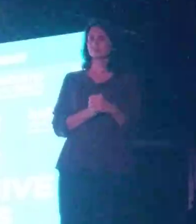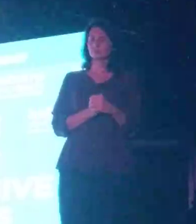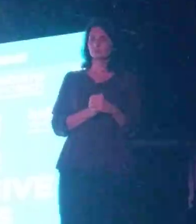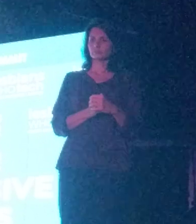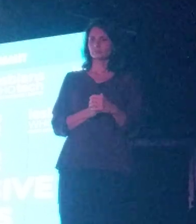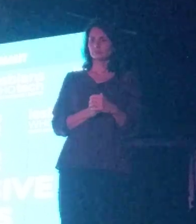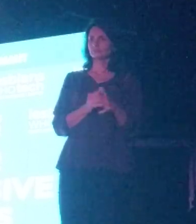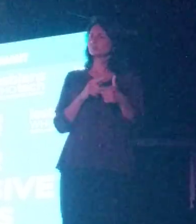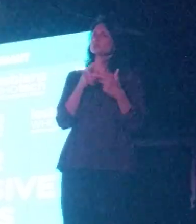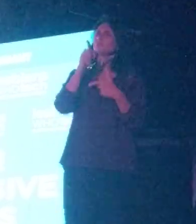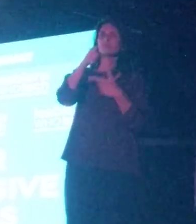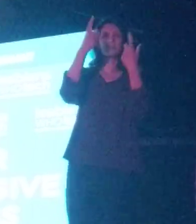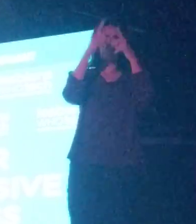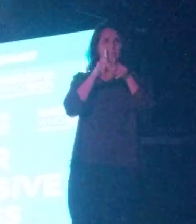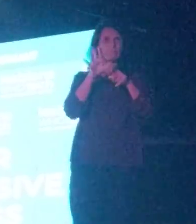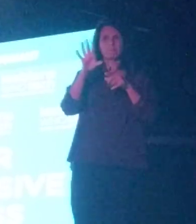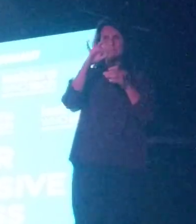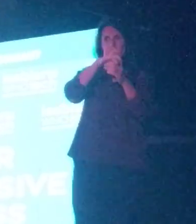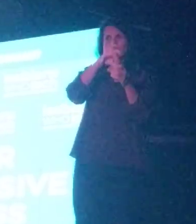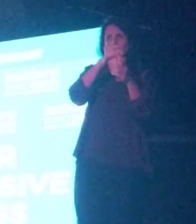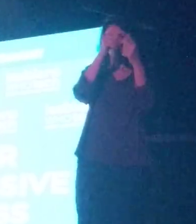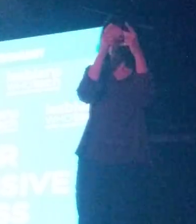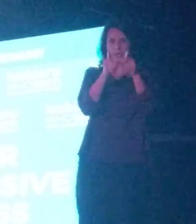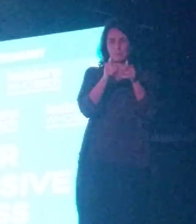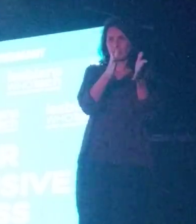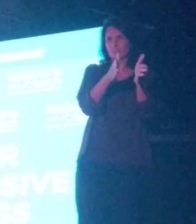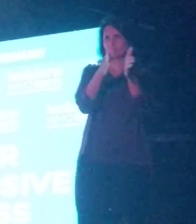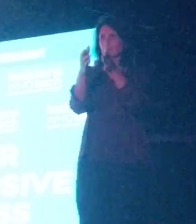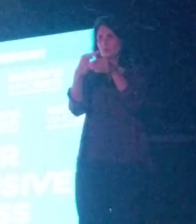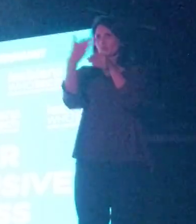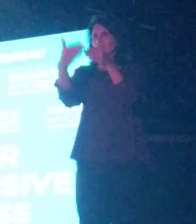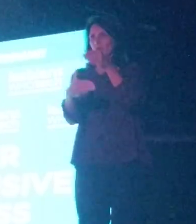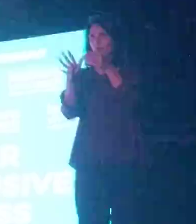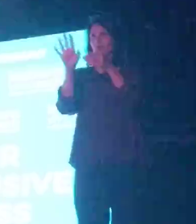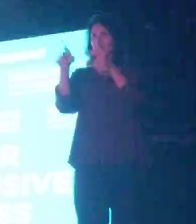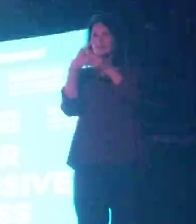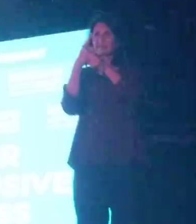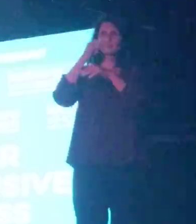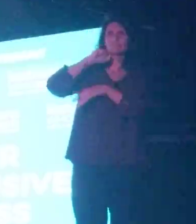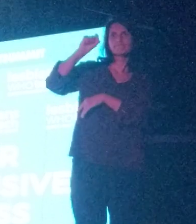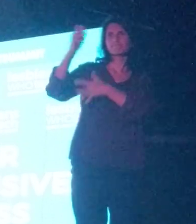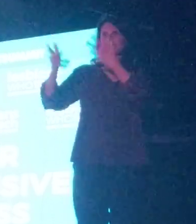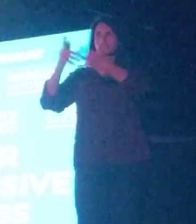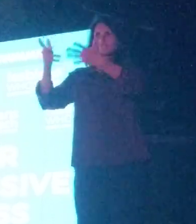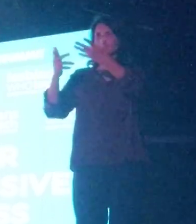of movement, and how are we going to sustain that energy? It feels great. I mean, really, to see